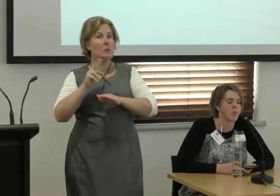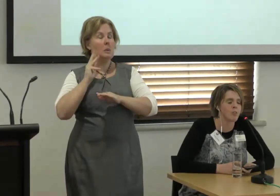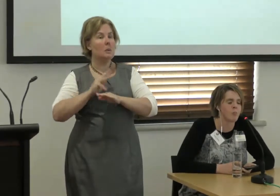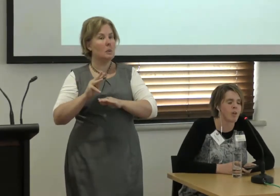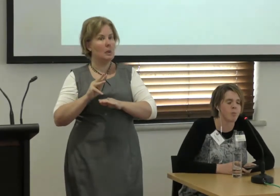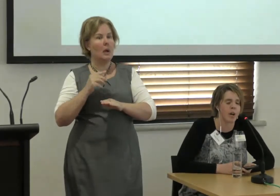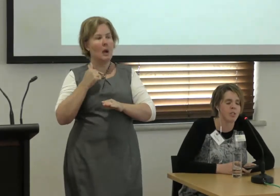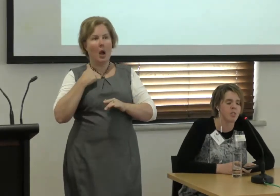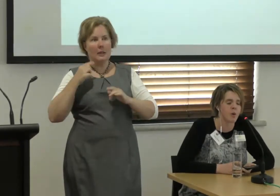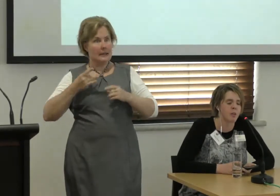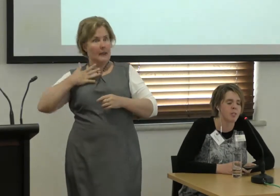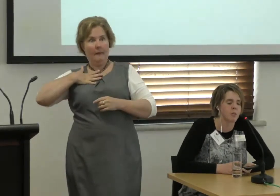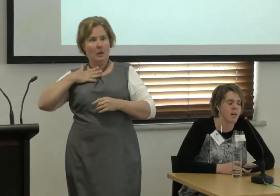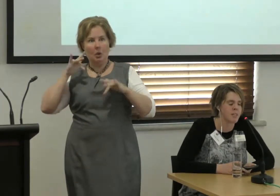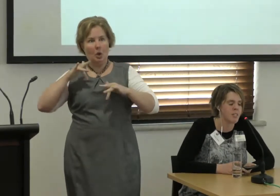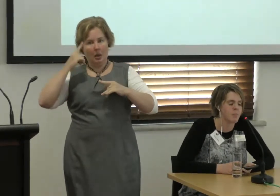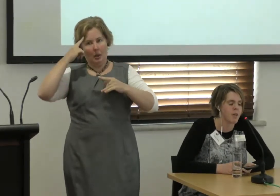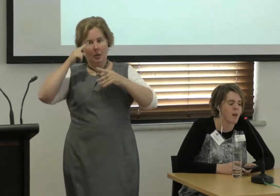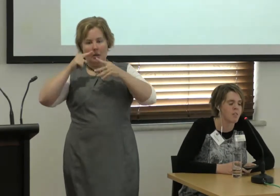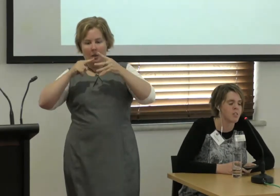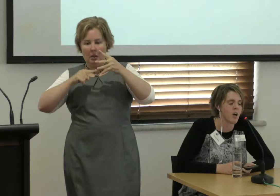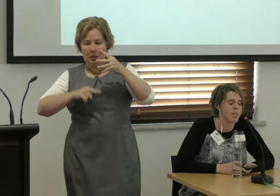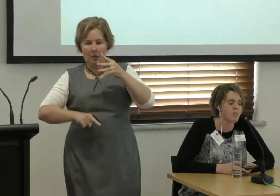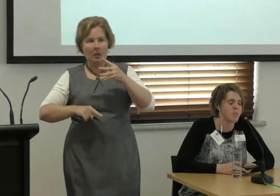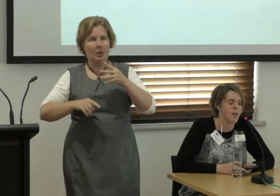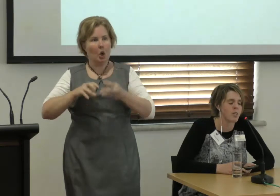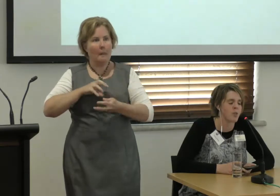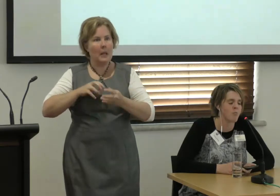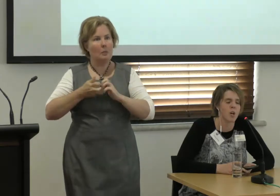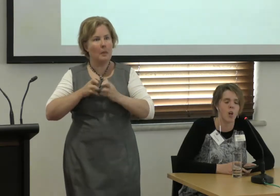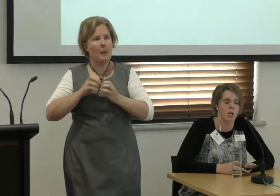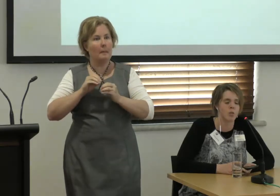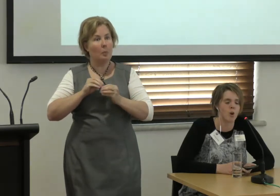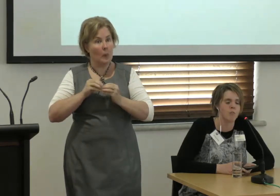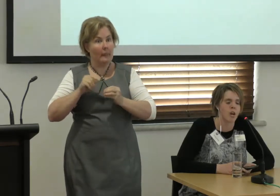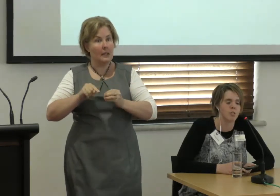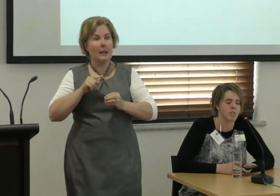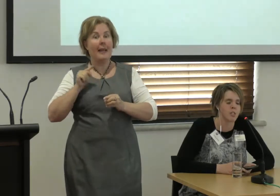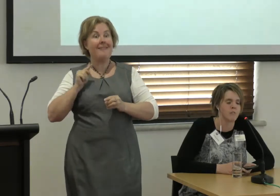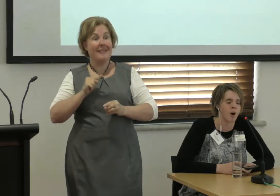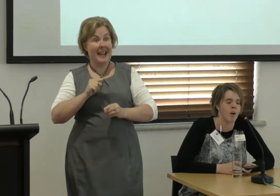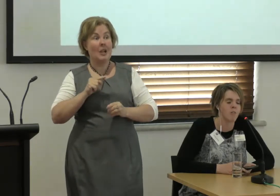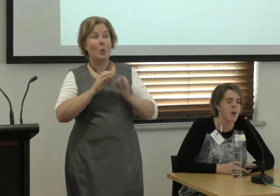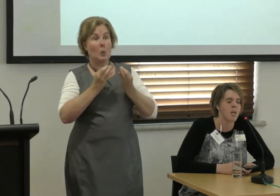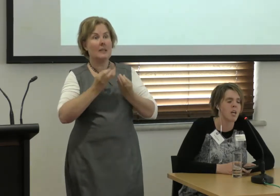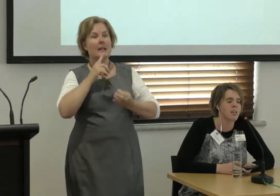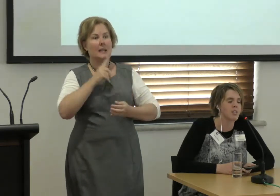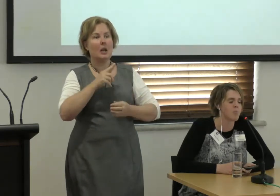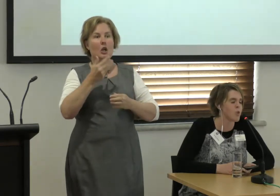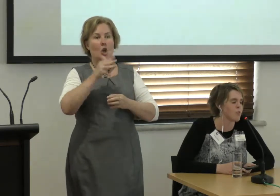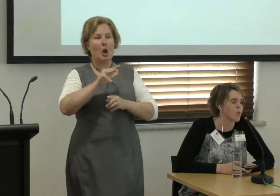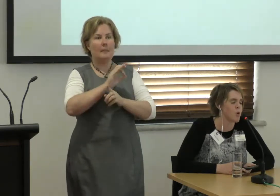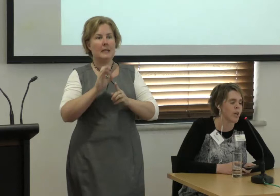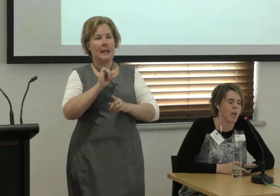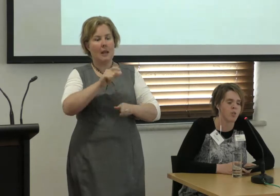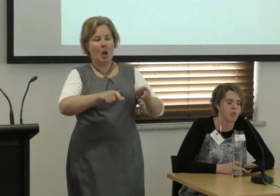through some of the implications around this, but they said to me that 90% of their clients who are over the age of 65 need some sort